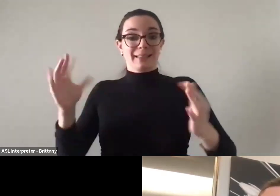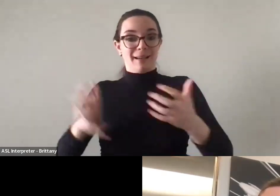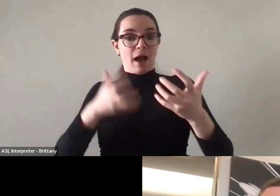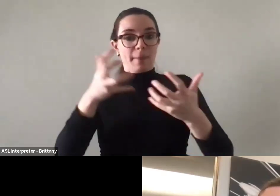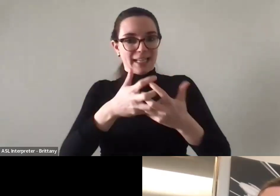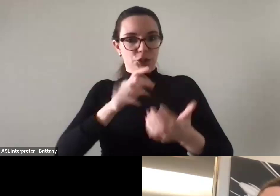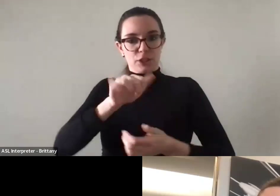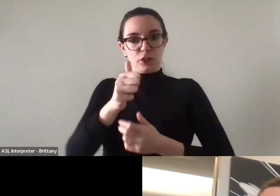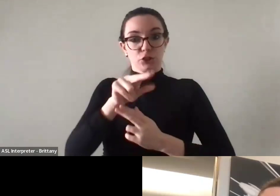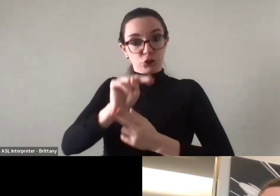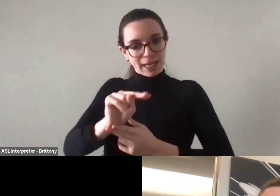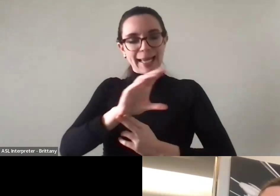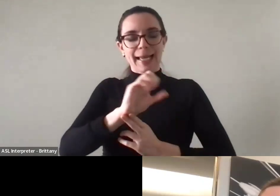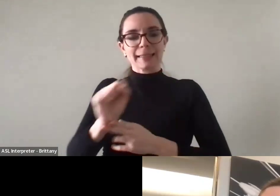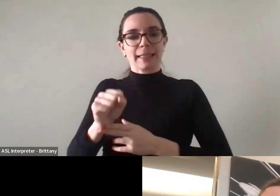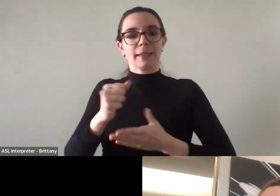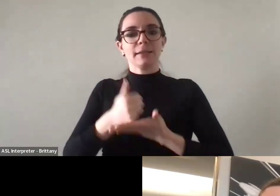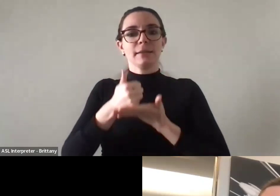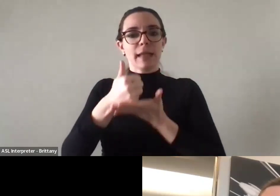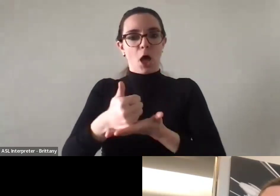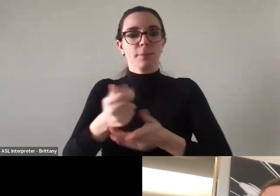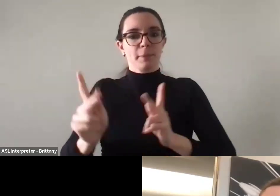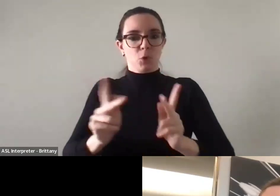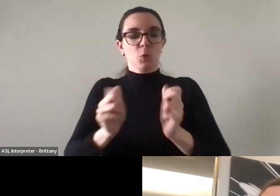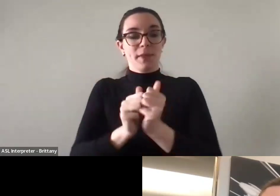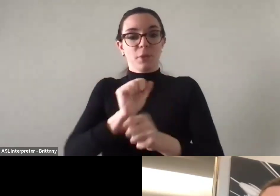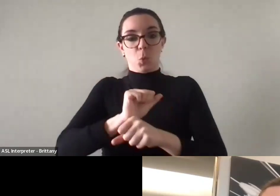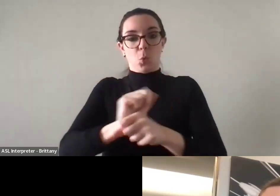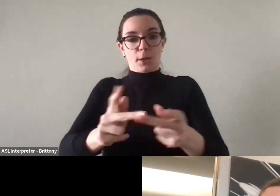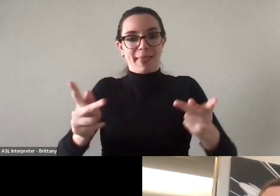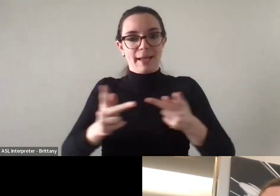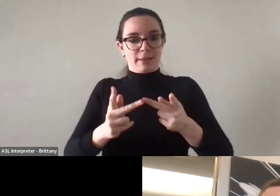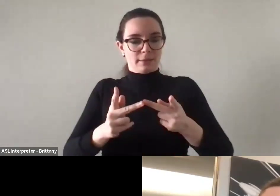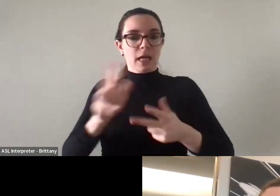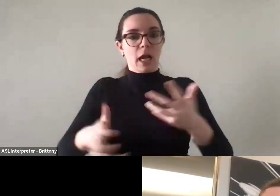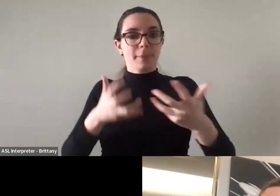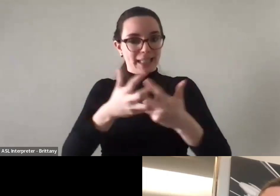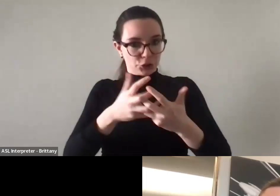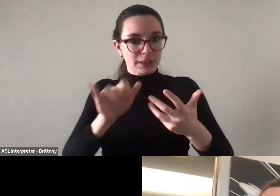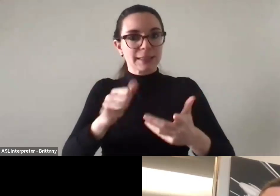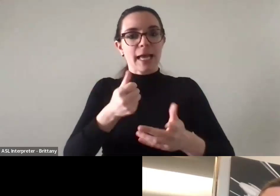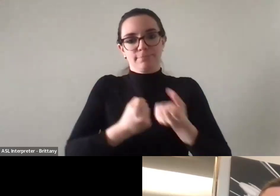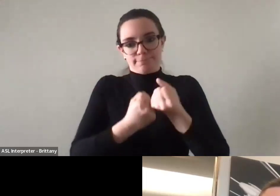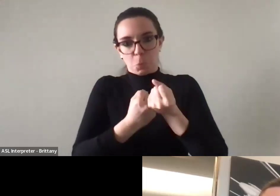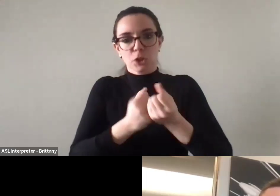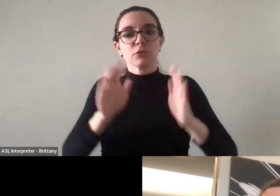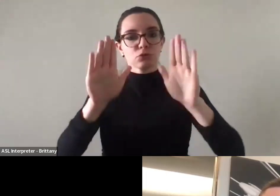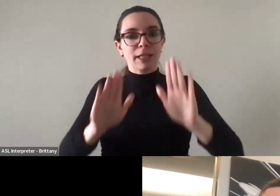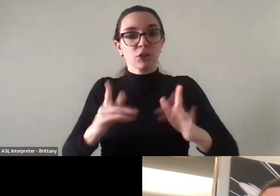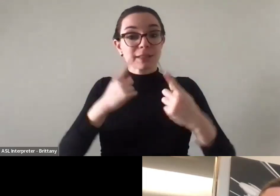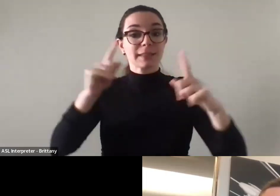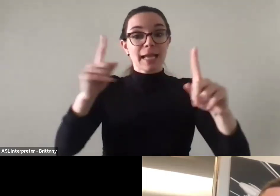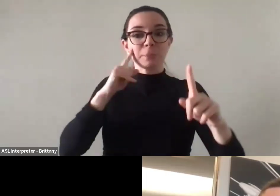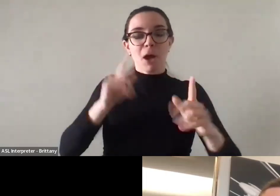Jan, for instance, can help folks with brainstorming workplace accommodations that help support greater success. But I know that often having, for